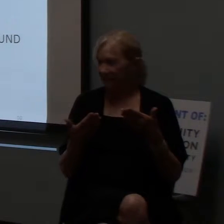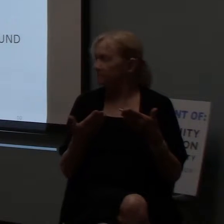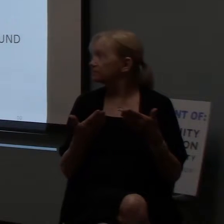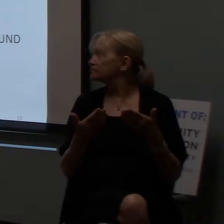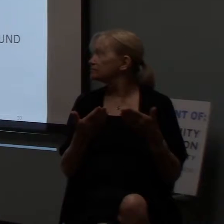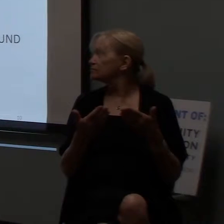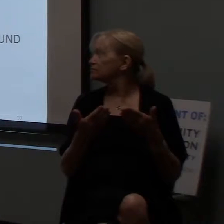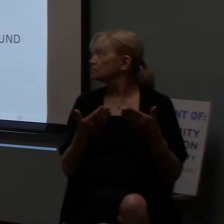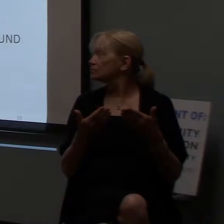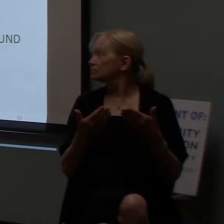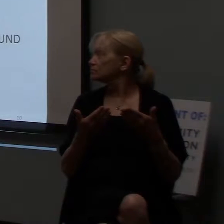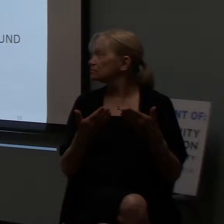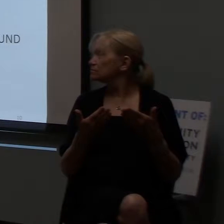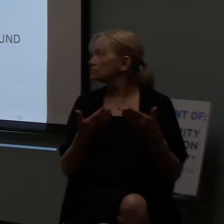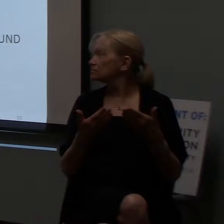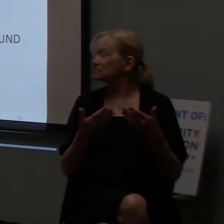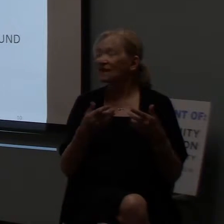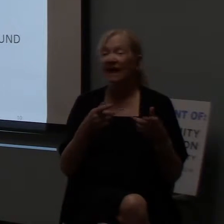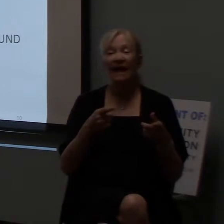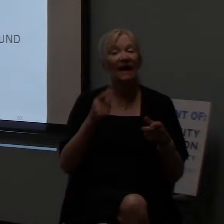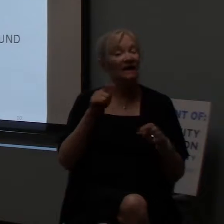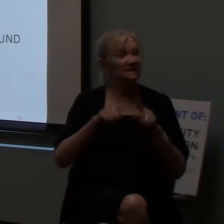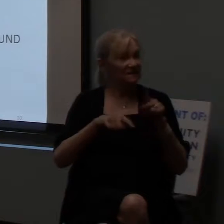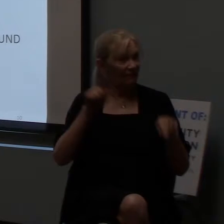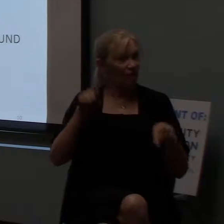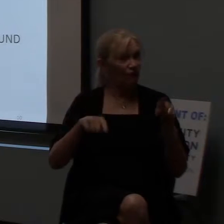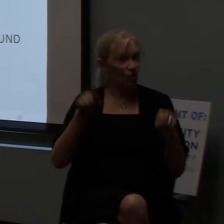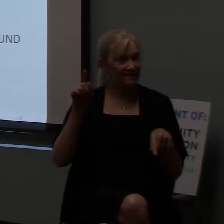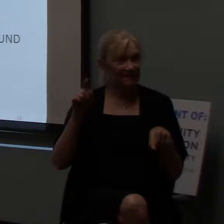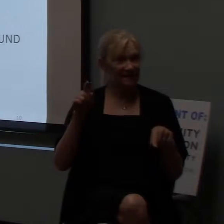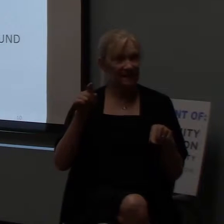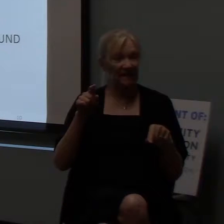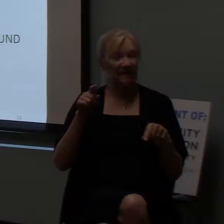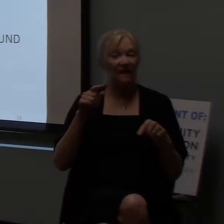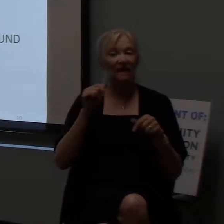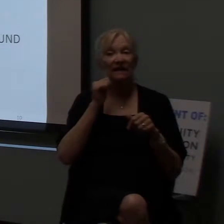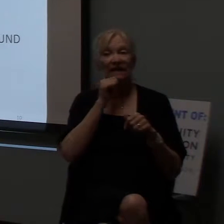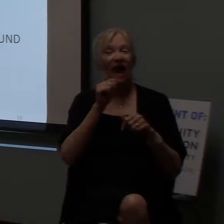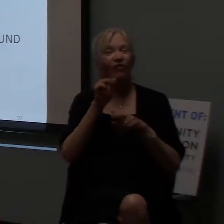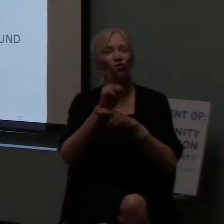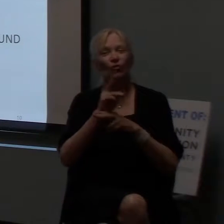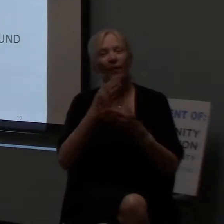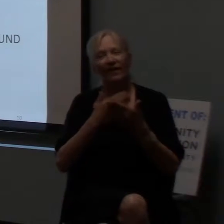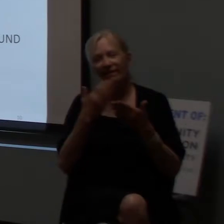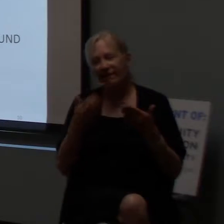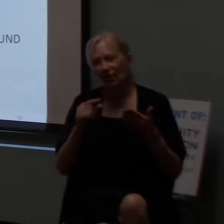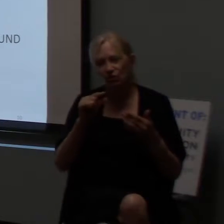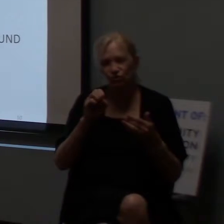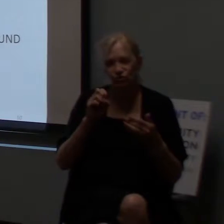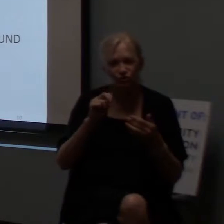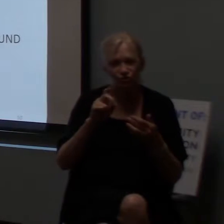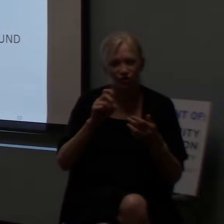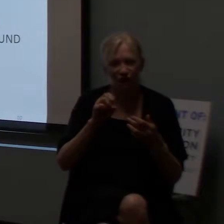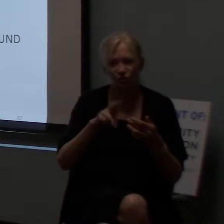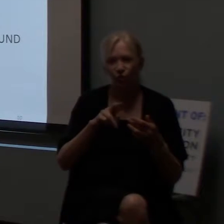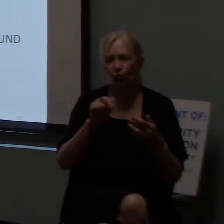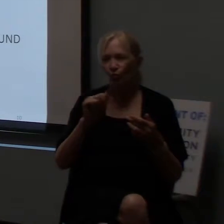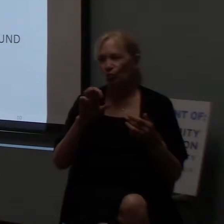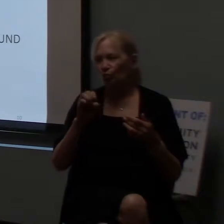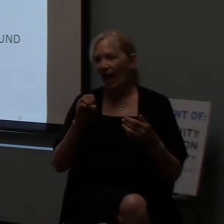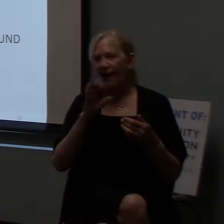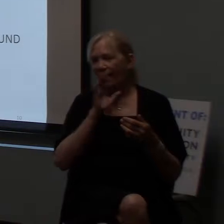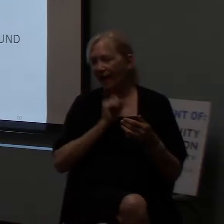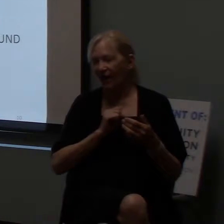members is diversity. And so diversity isn't just the usual things we think of gender, race, and age. We might want